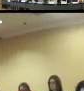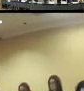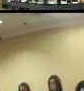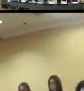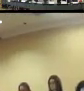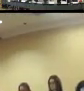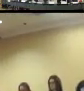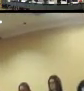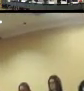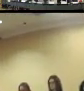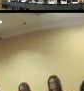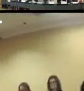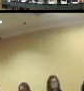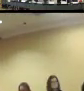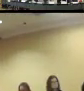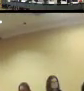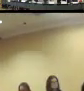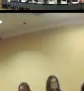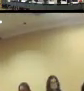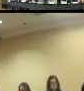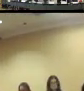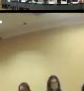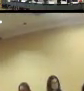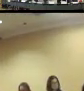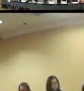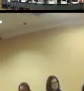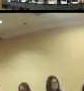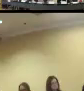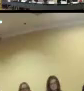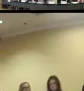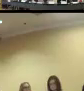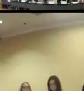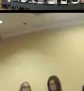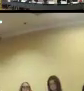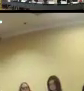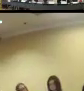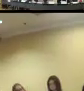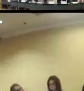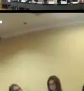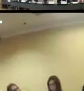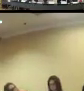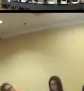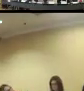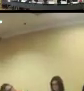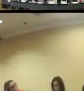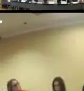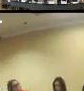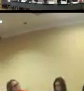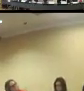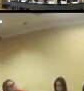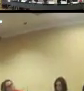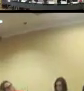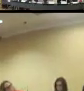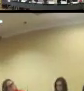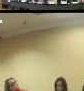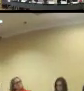break. Yeah, hi all, Michael Anderson, AP, he, him, his pronouns. I had the honor of working with Bipasha and Kristen on